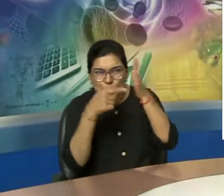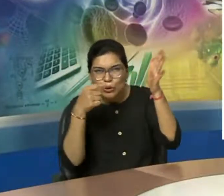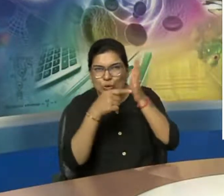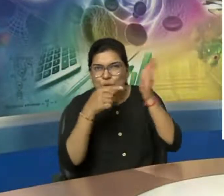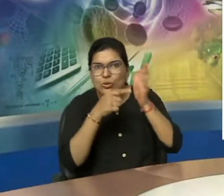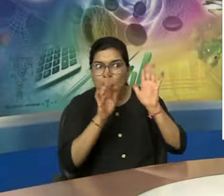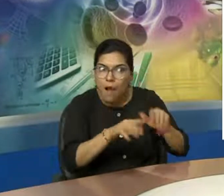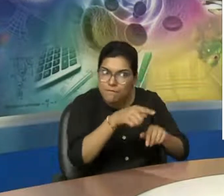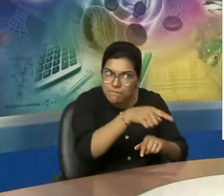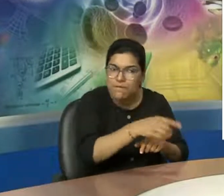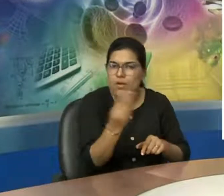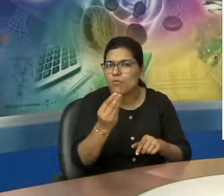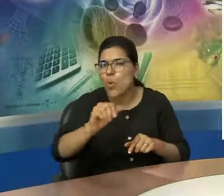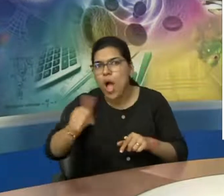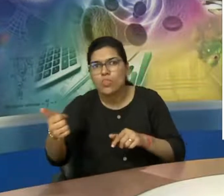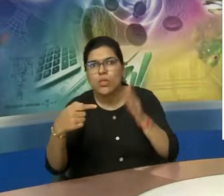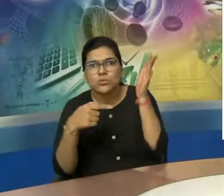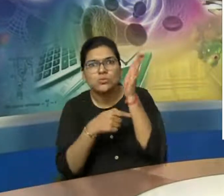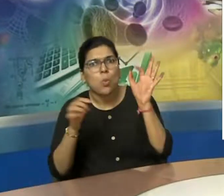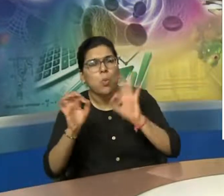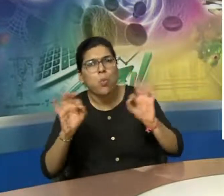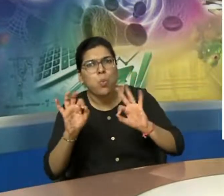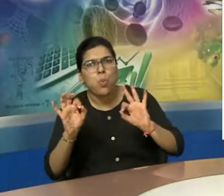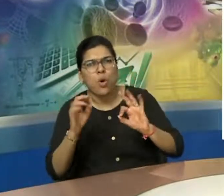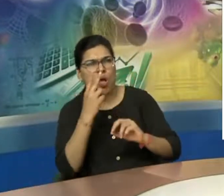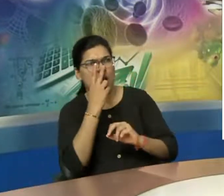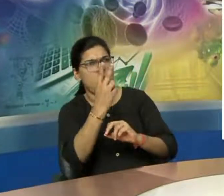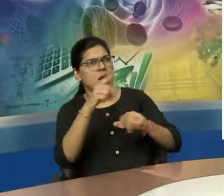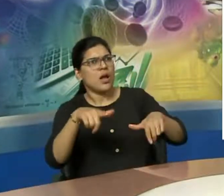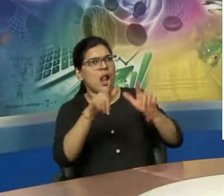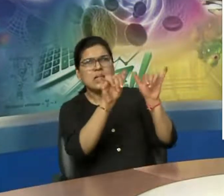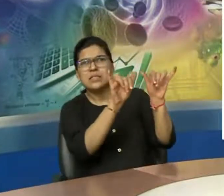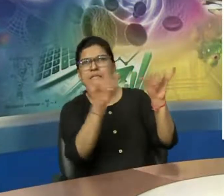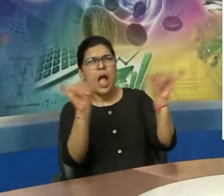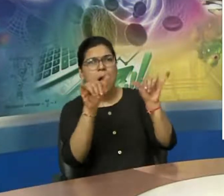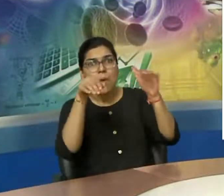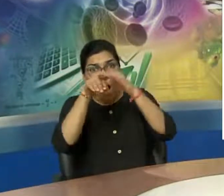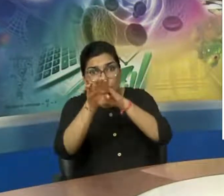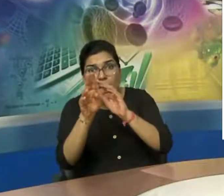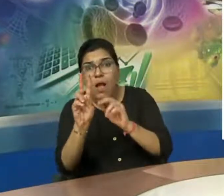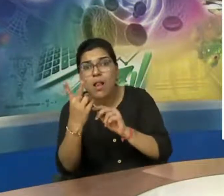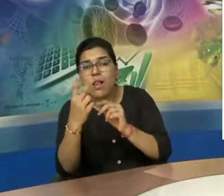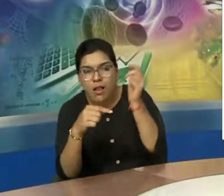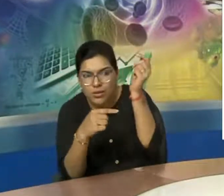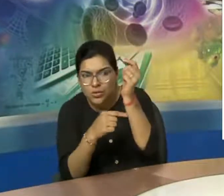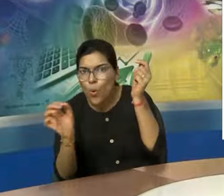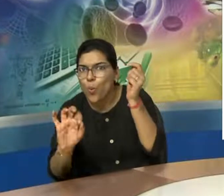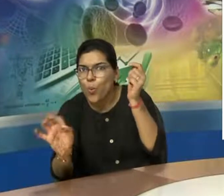there is presence or absence of thorns on the leaves and stem of the plant.